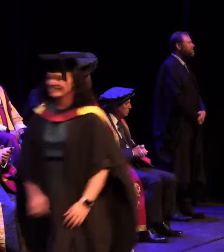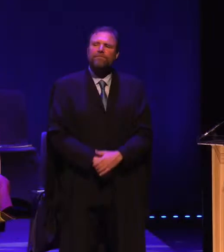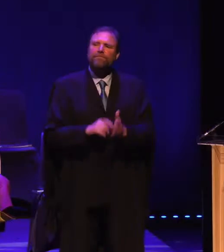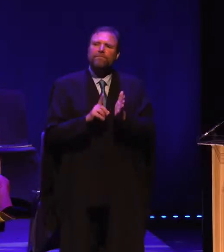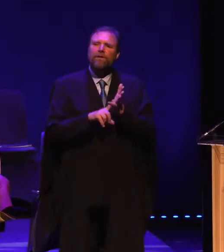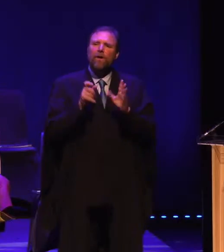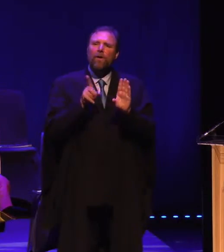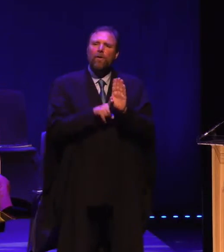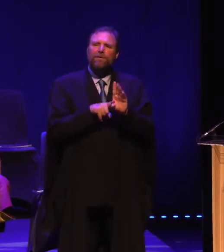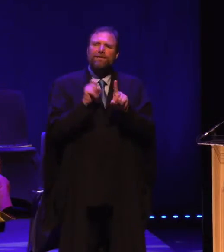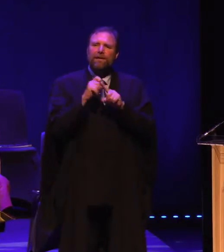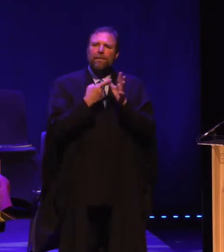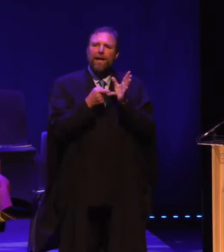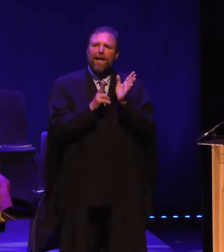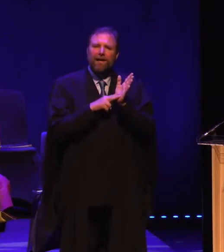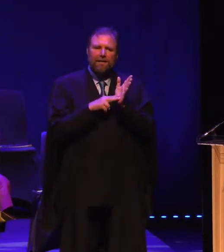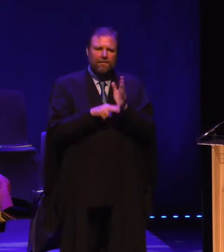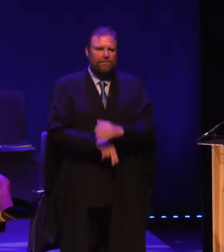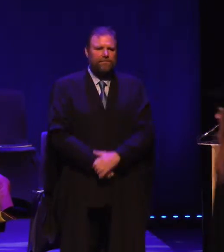Lucy Payne.